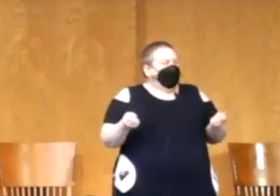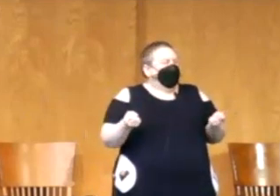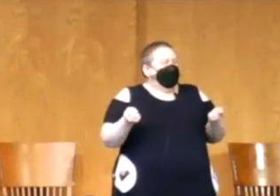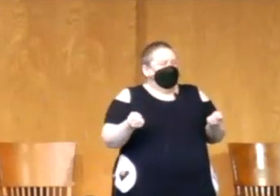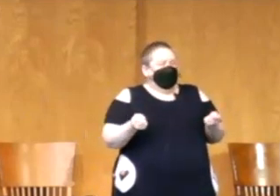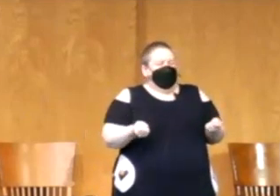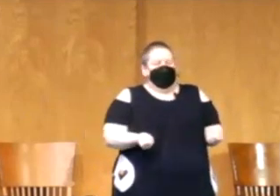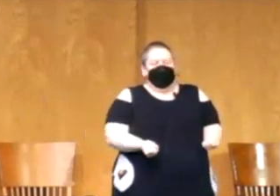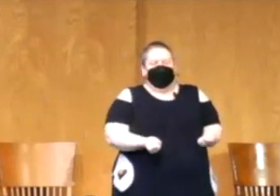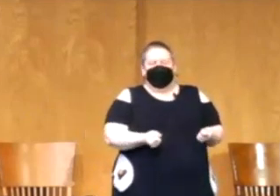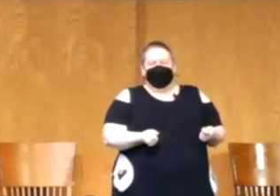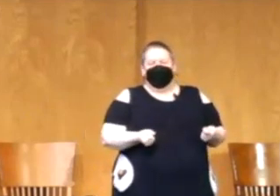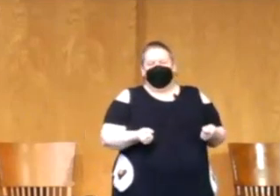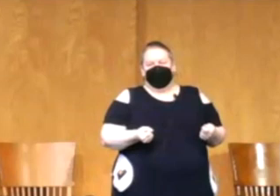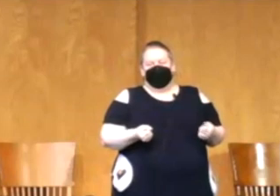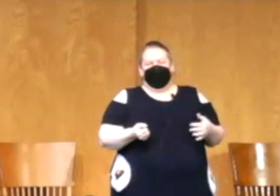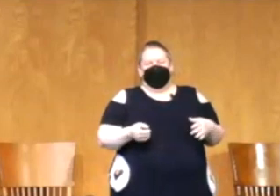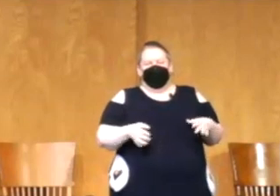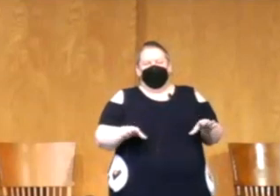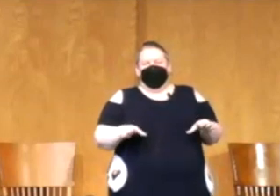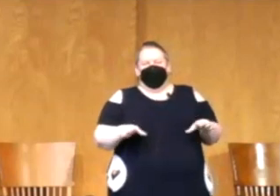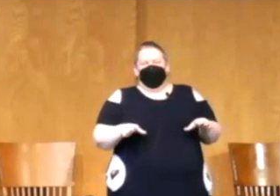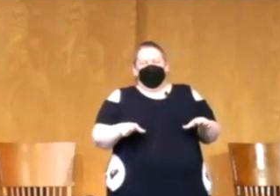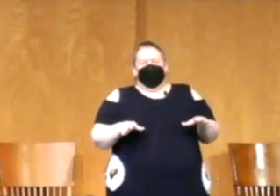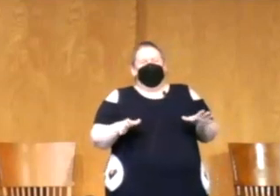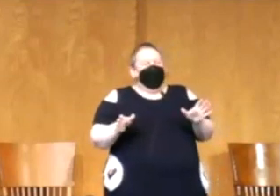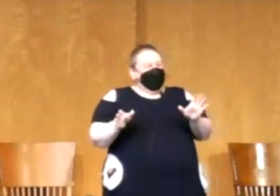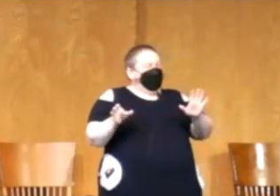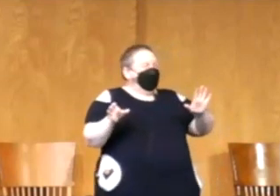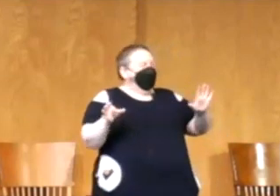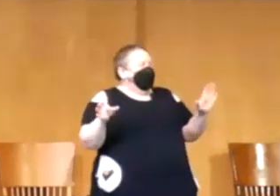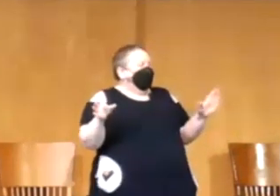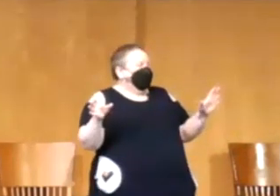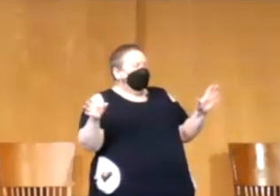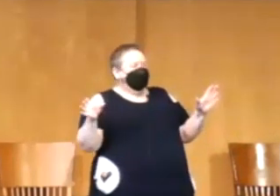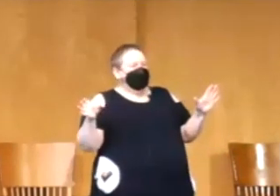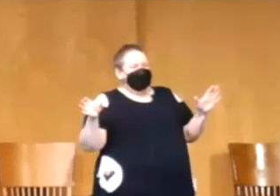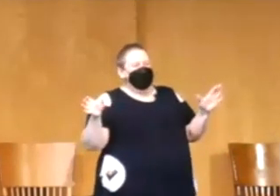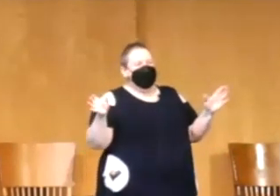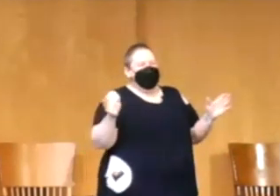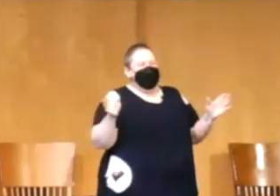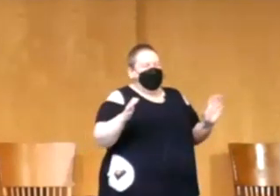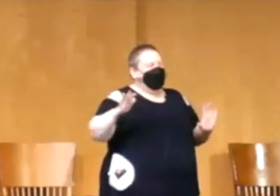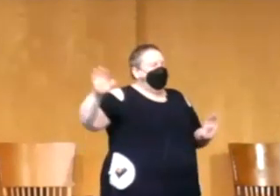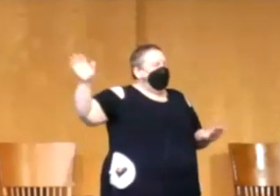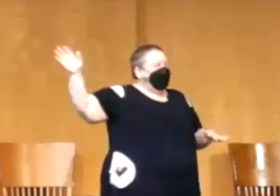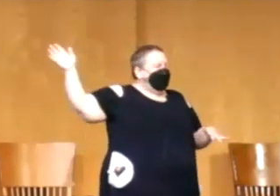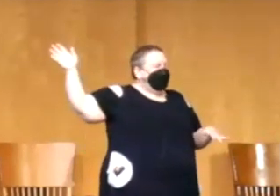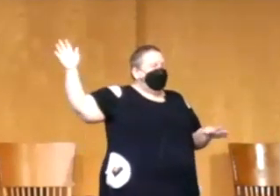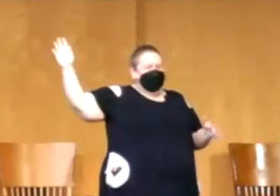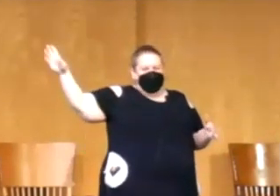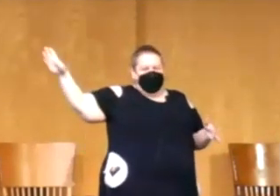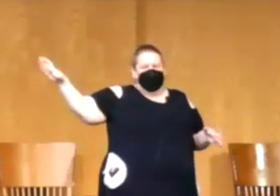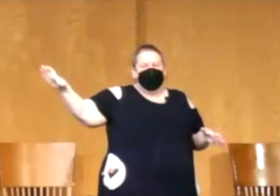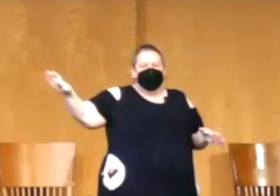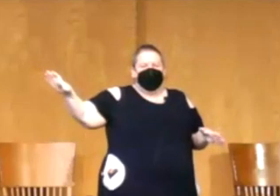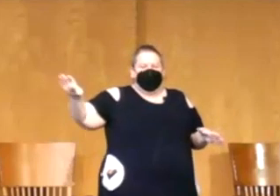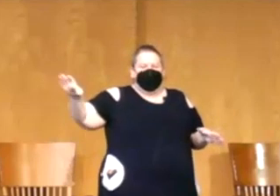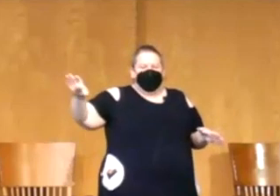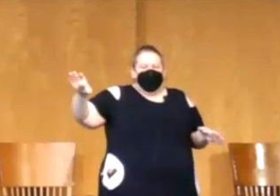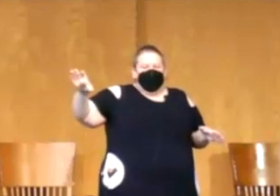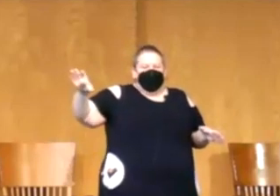up to day-to-day use. We like to talk about, pure mountain spring